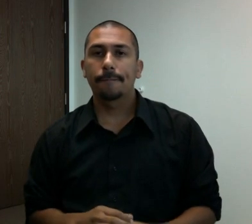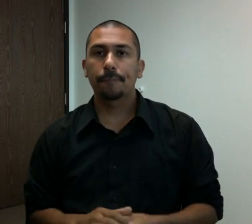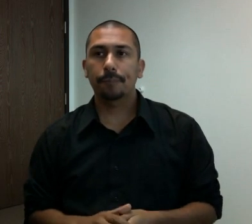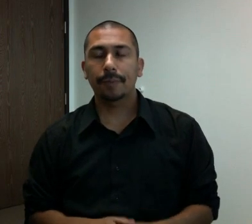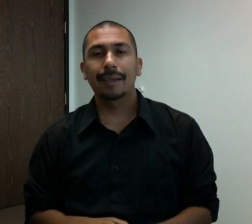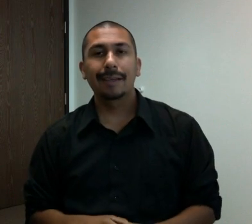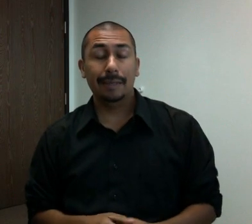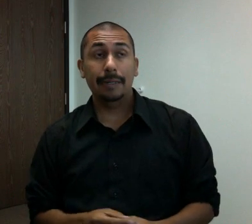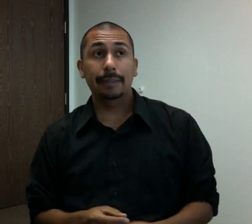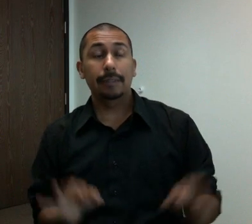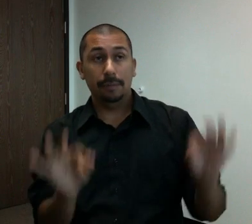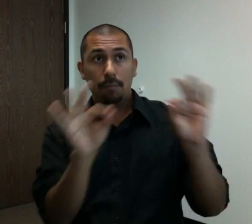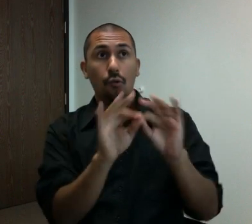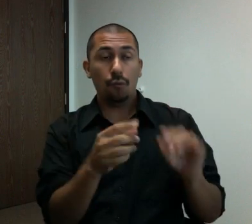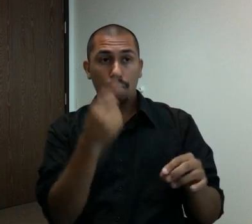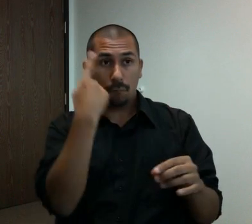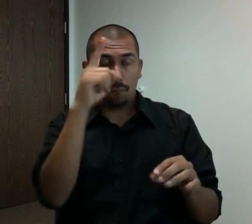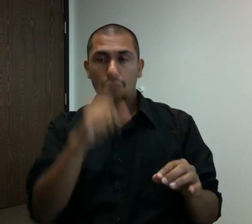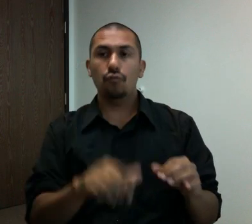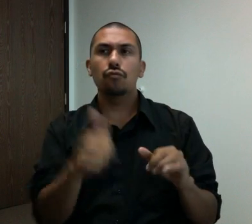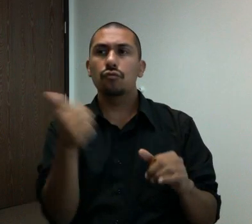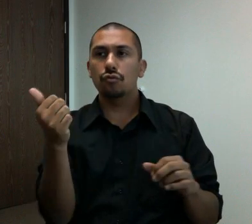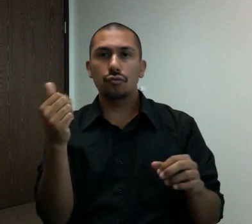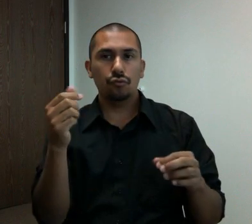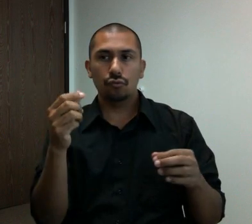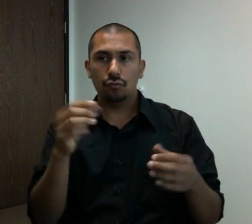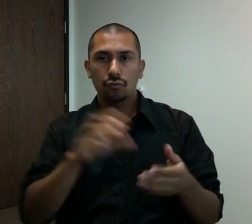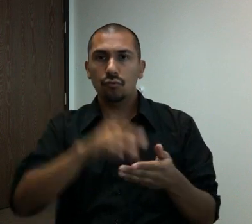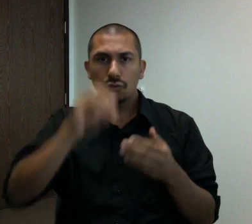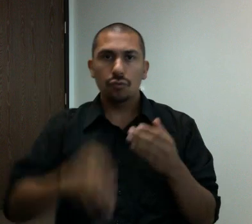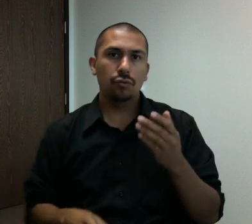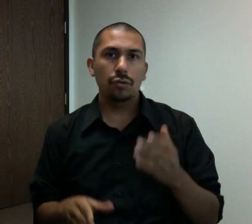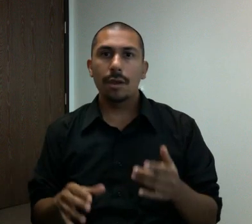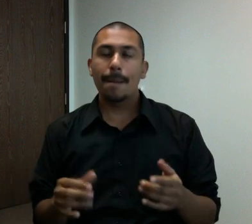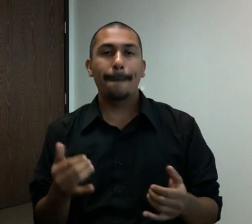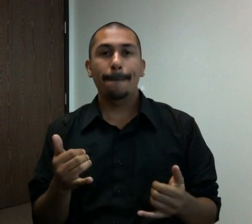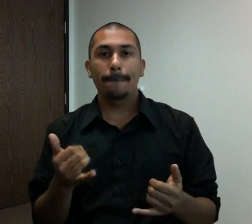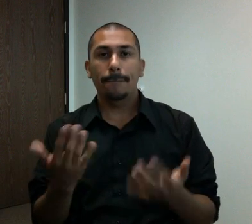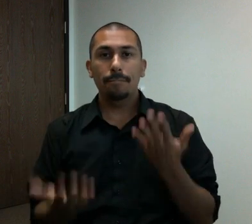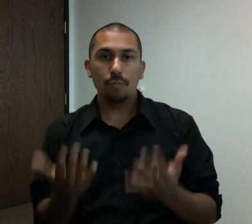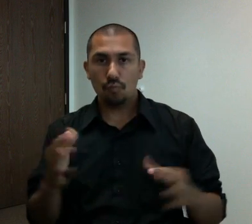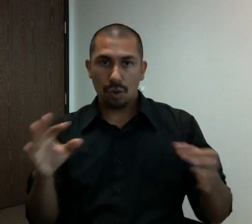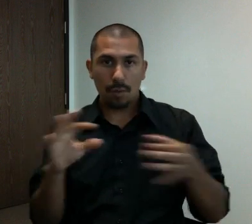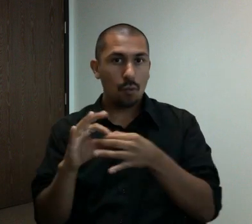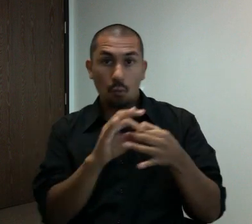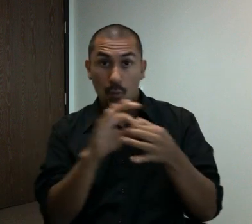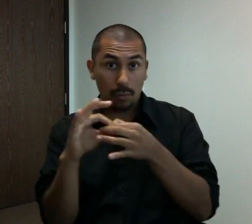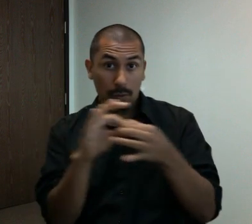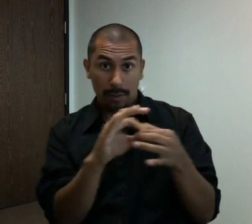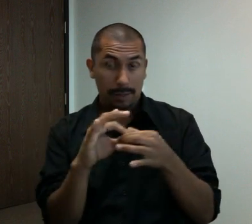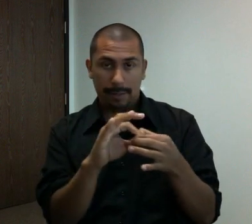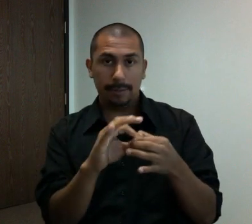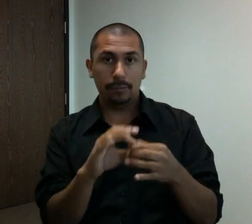be interested in looking up the same article, because often students see a topic and then they decide they want to work on that topic. So there's a